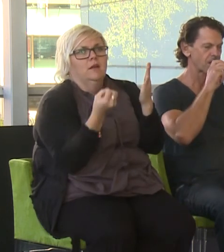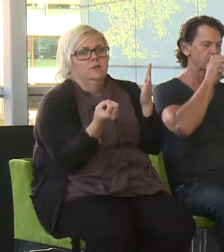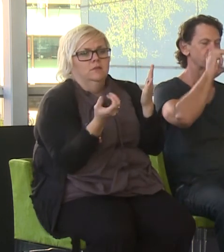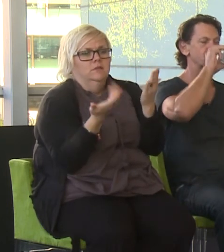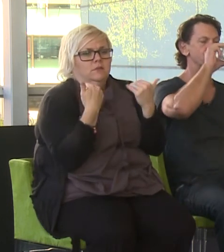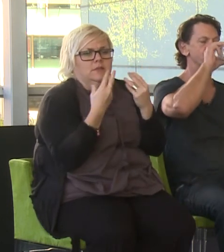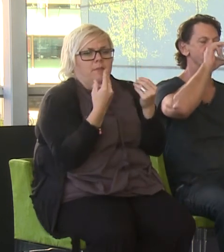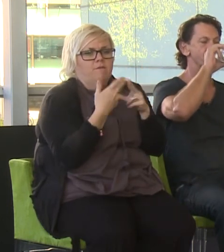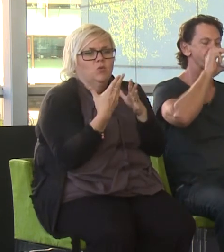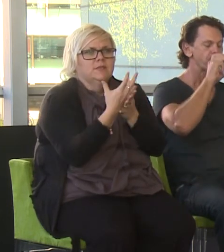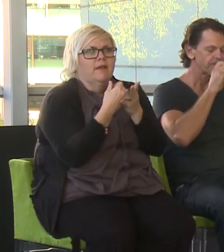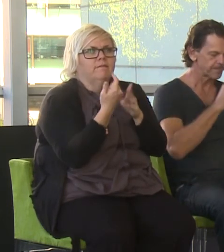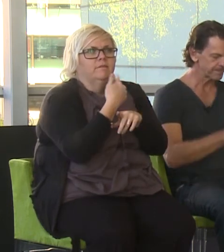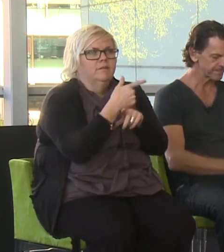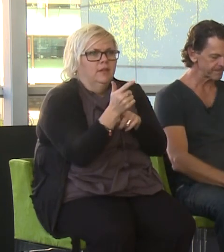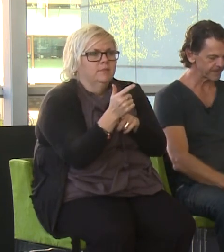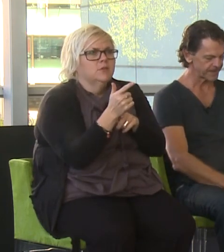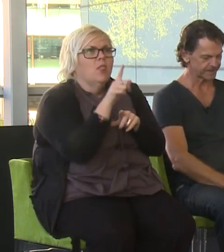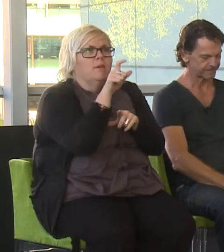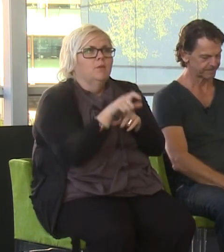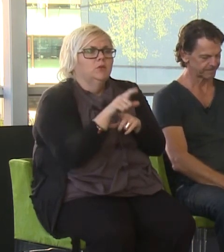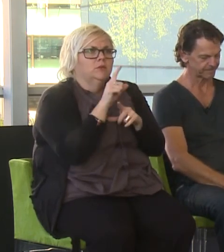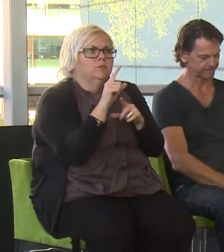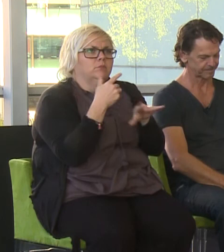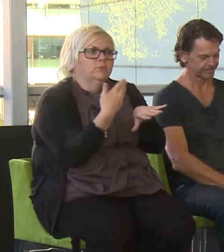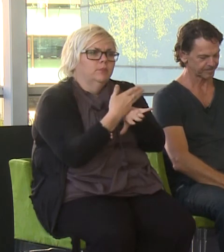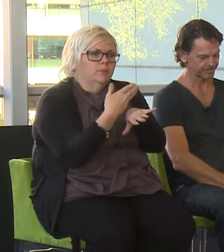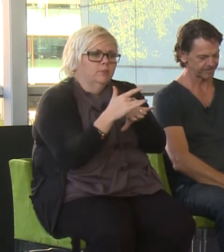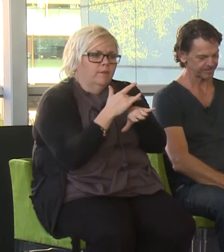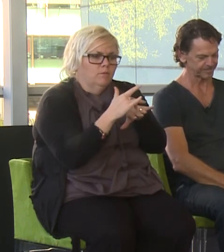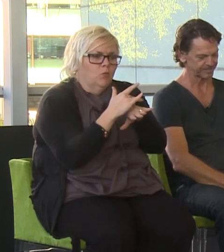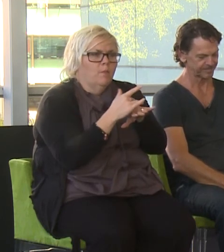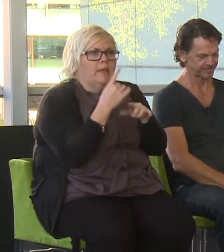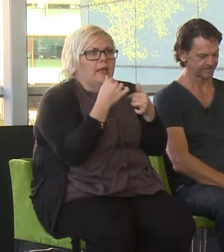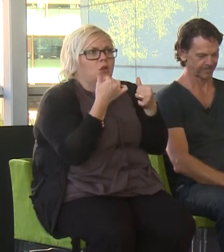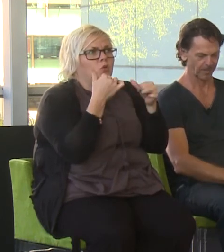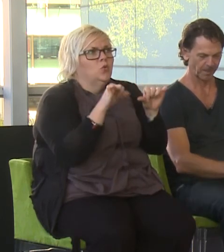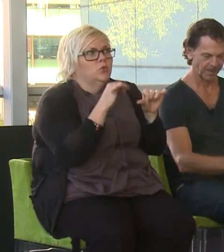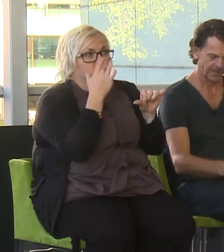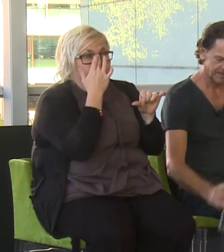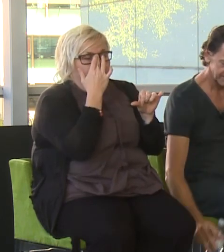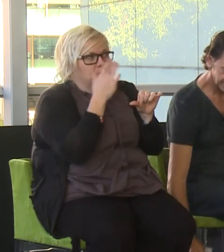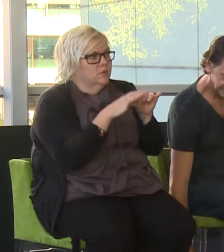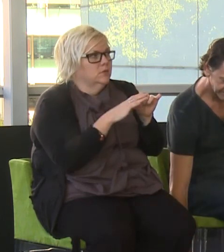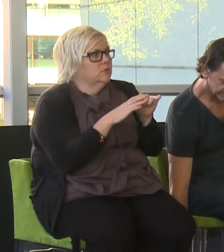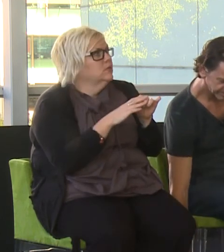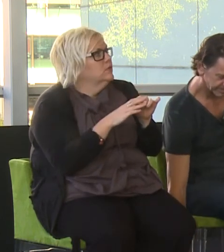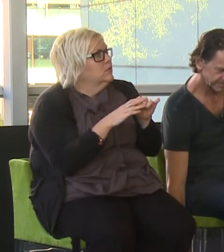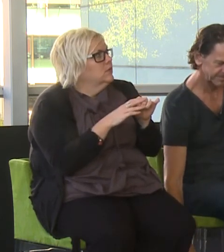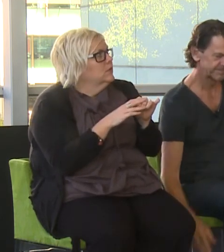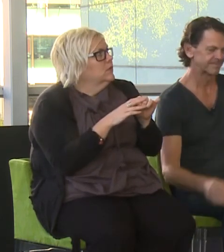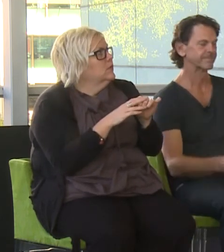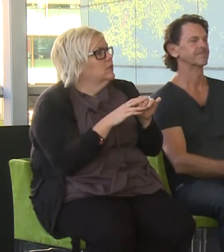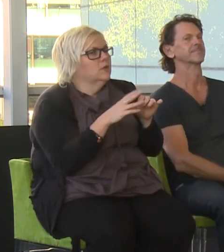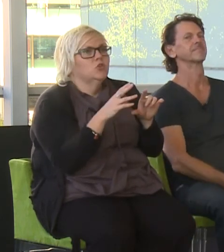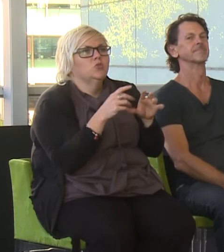stunt performer is in question, we'll cheat and use a stumpy, just the hilt of the sword, to provide a